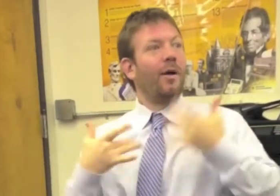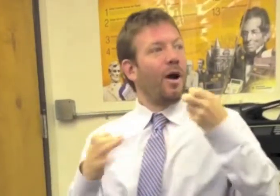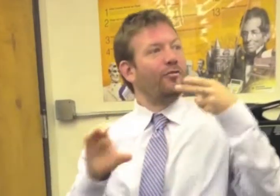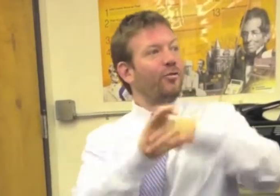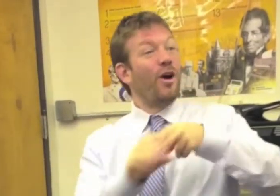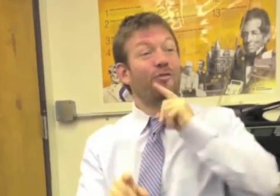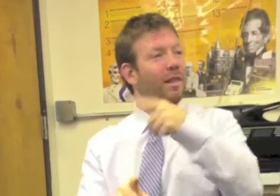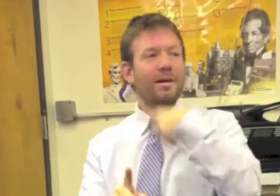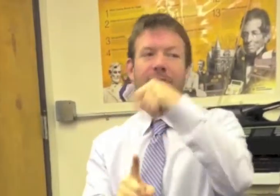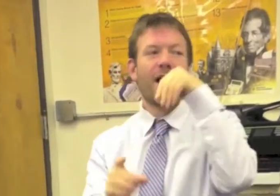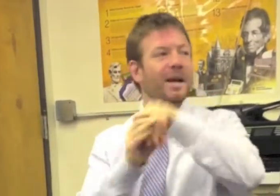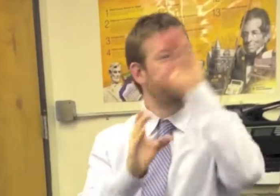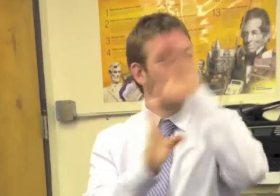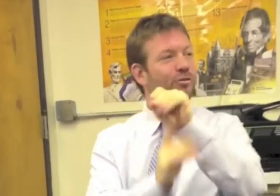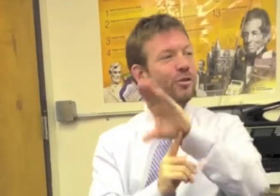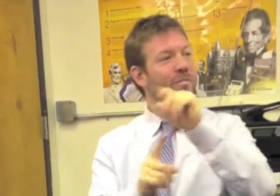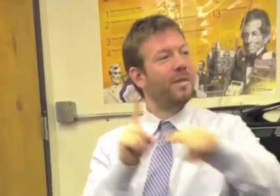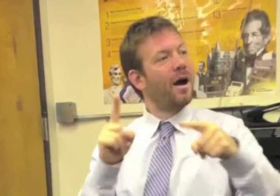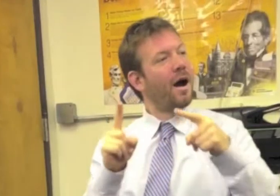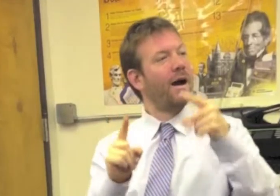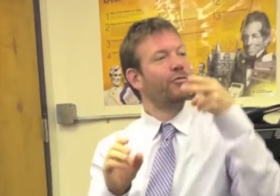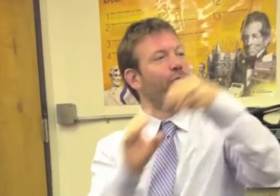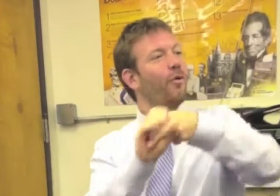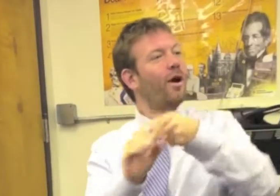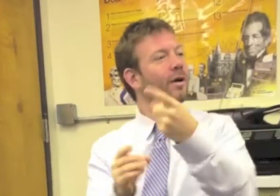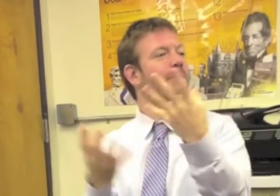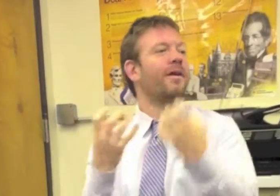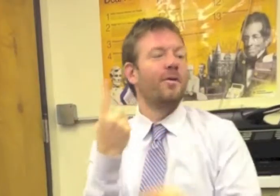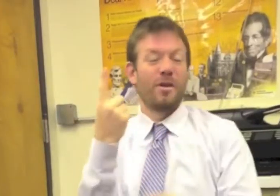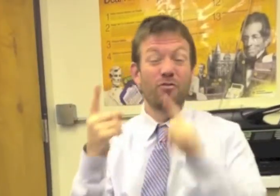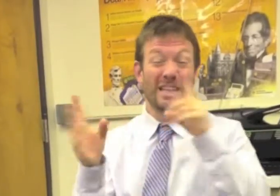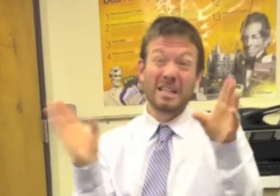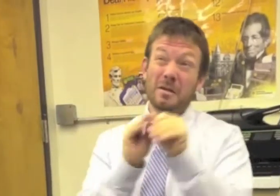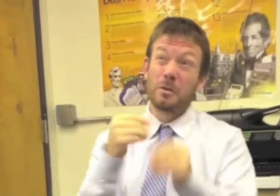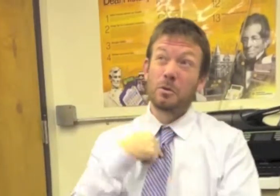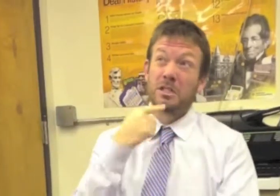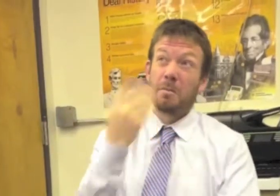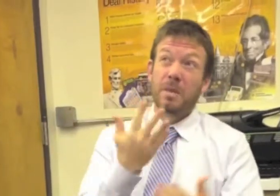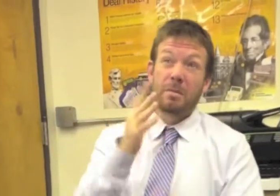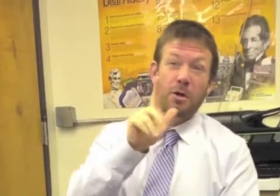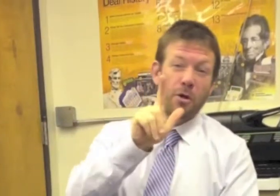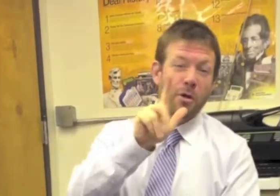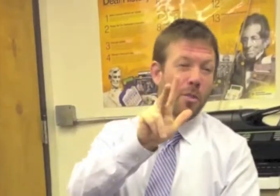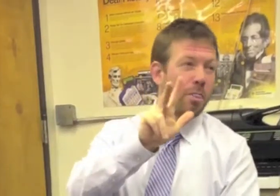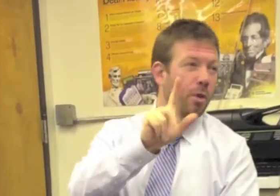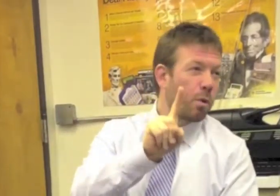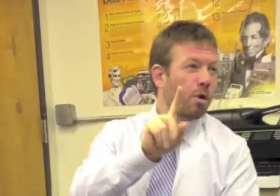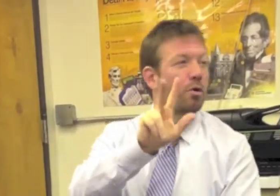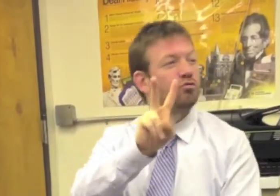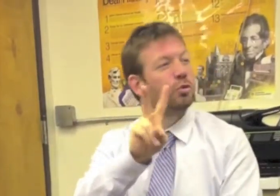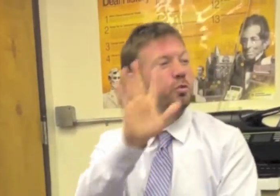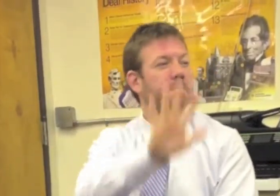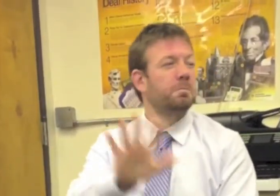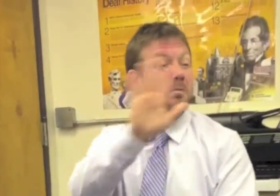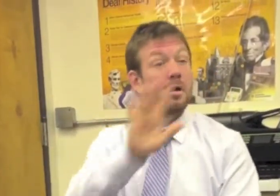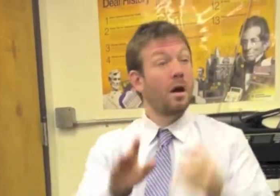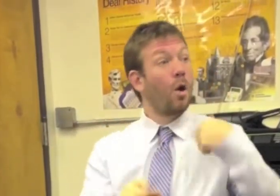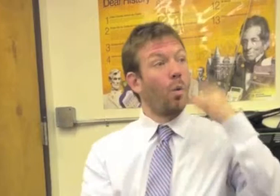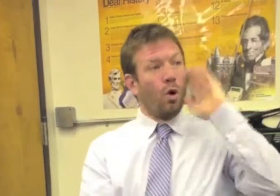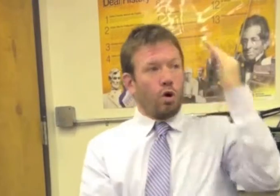was very excited to have an opportunity to get involved in this event. So, should have just over 30. And we'll